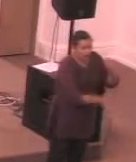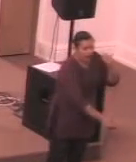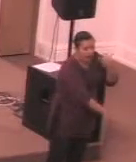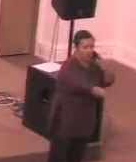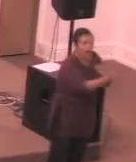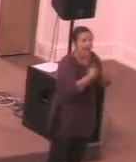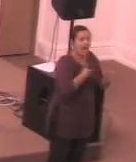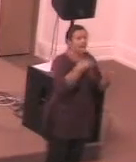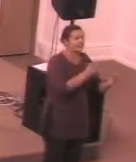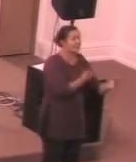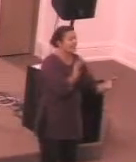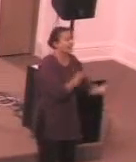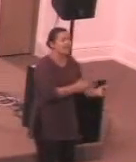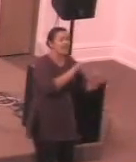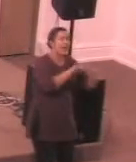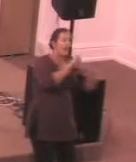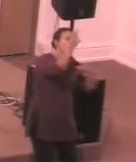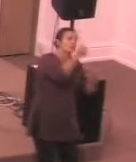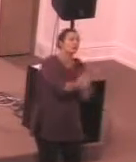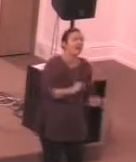now that I'm